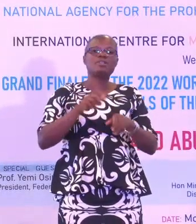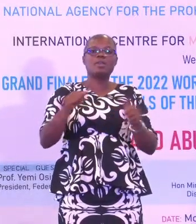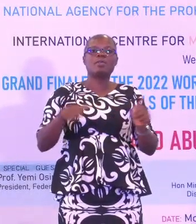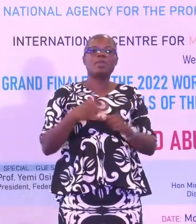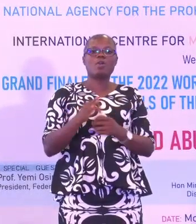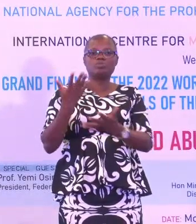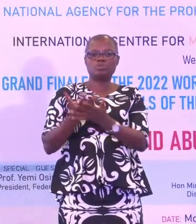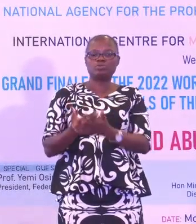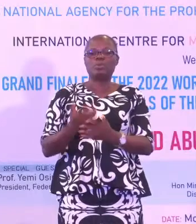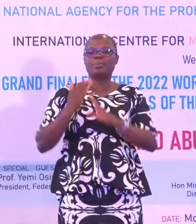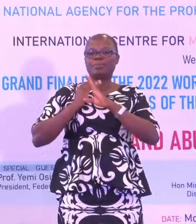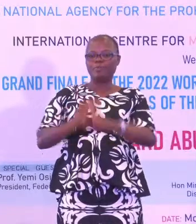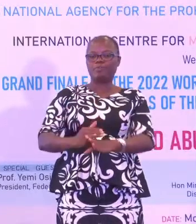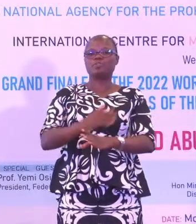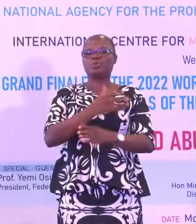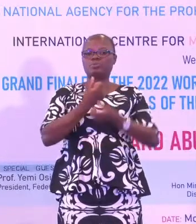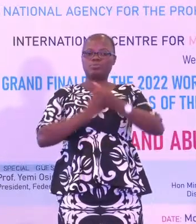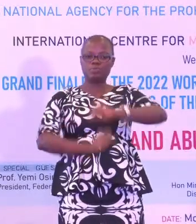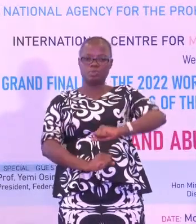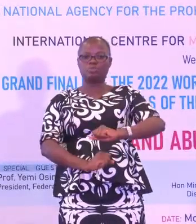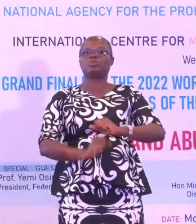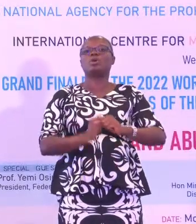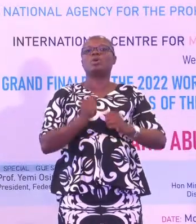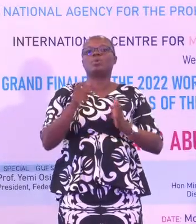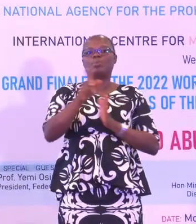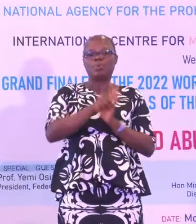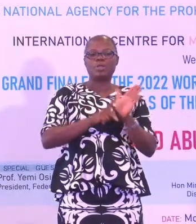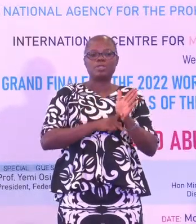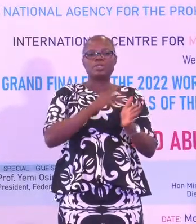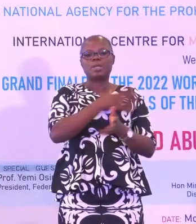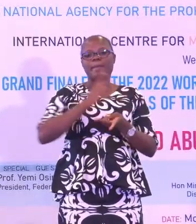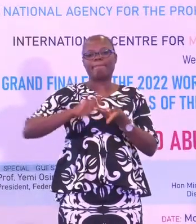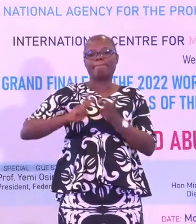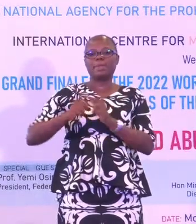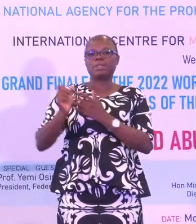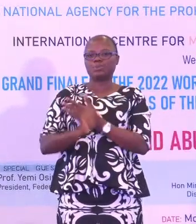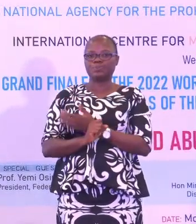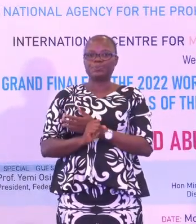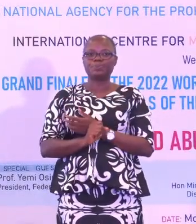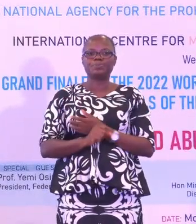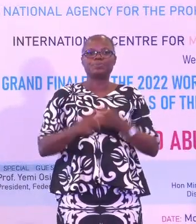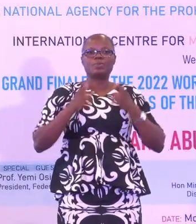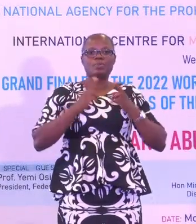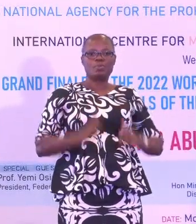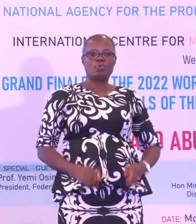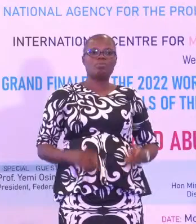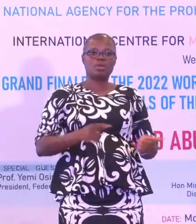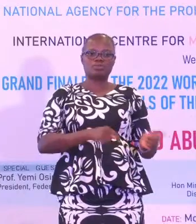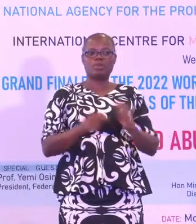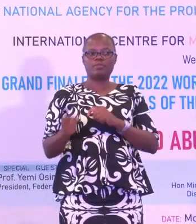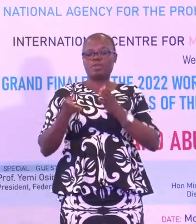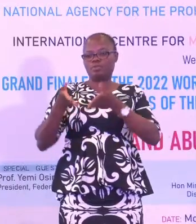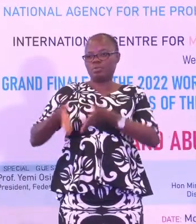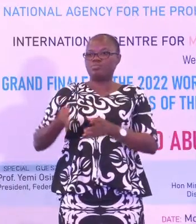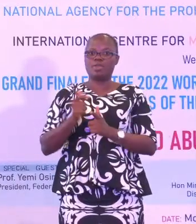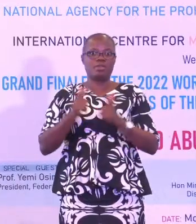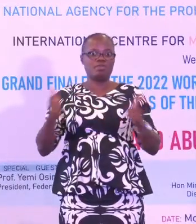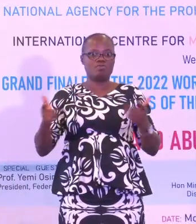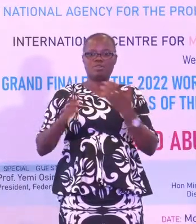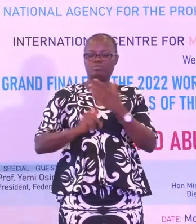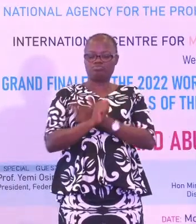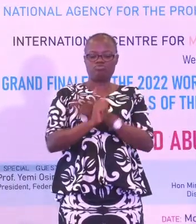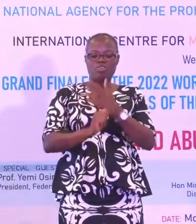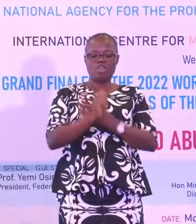prosecution, prevention, protection, policy, and partnership. Human trafficking remains a great threat to